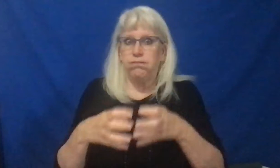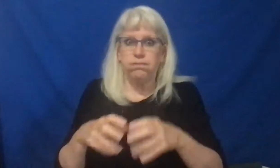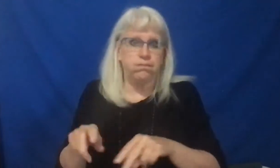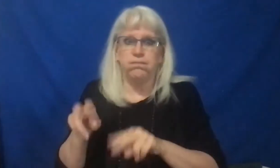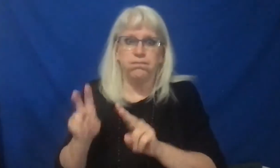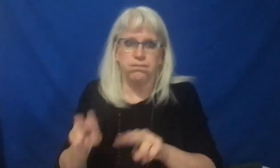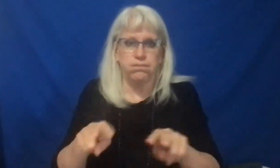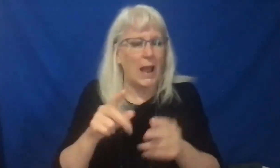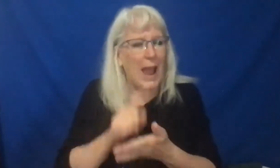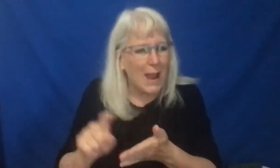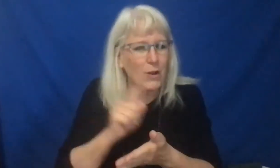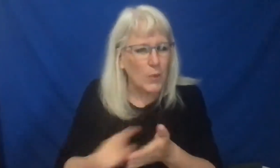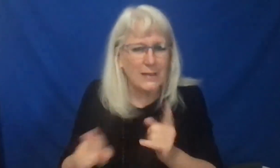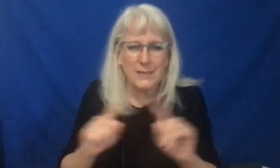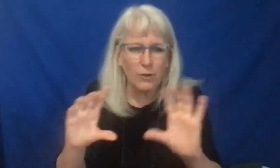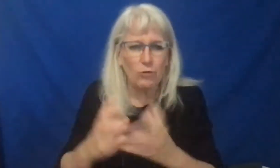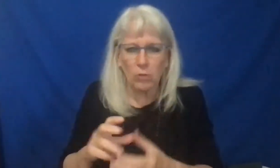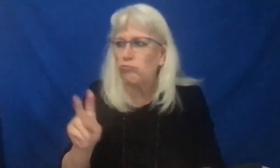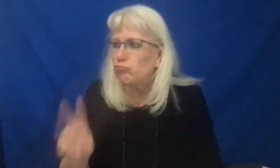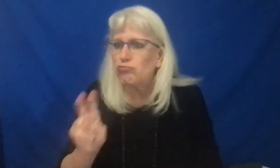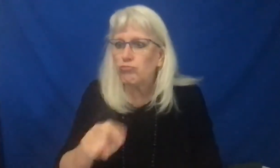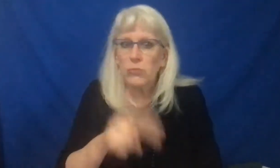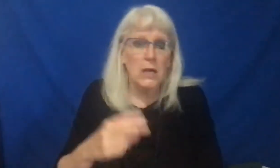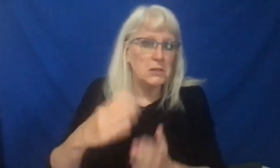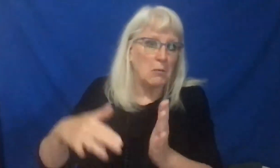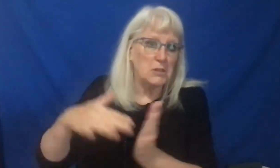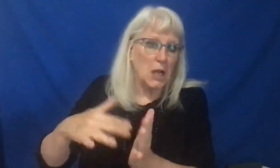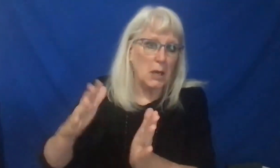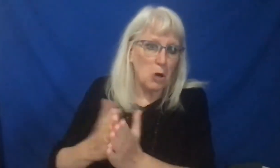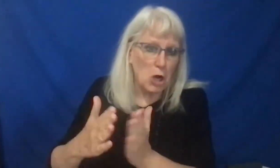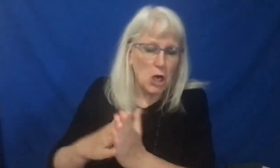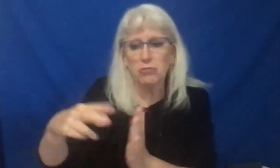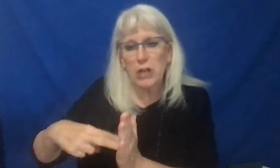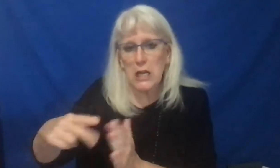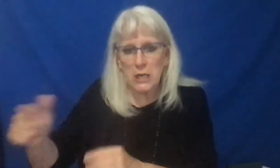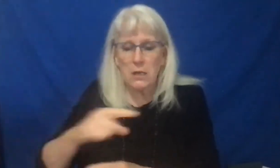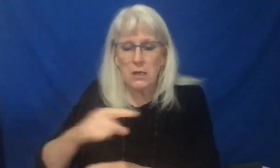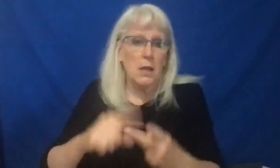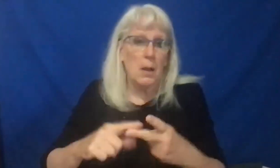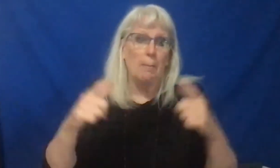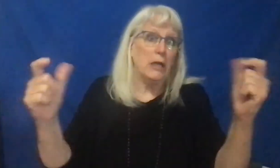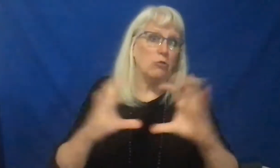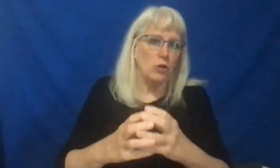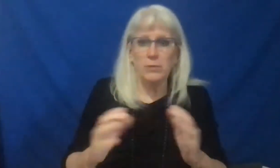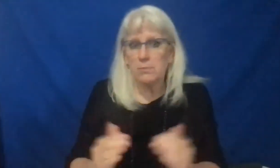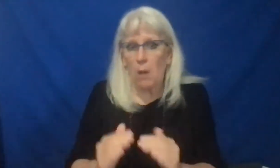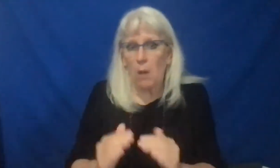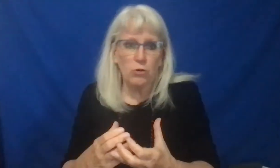go to all these different groups, book studies and speaker discussions and big groups and small groups, and get a chance to see how they